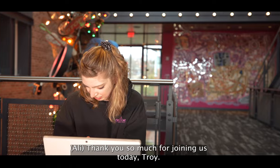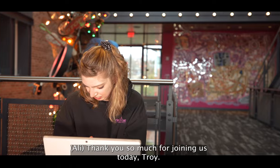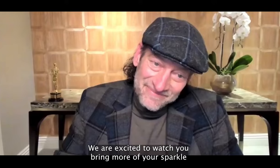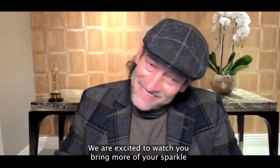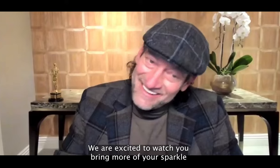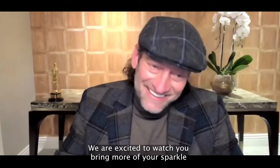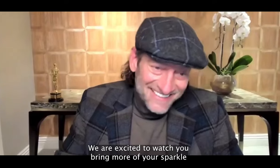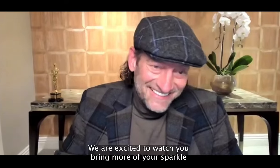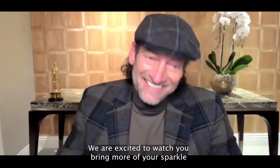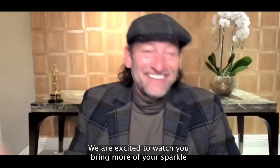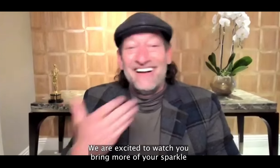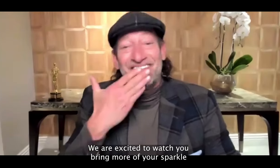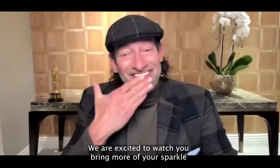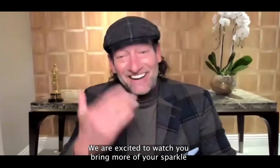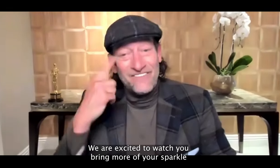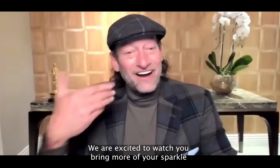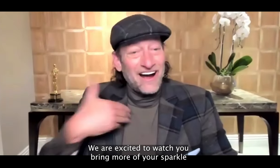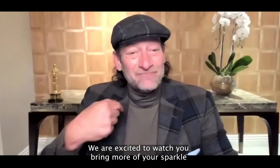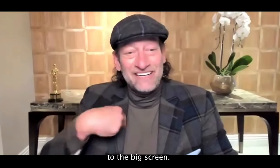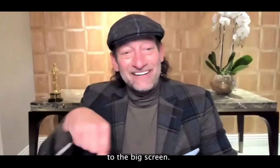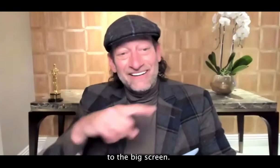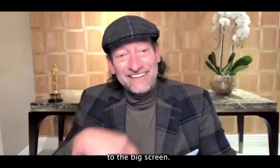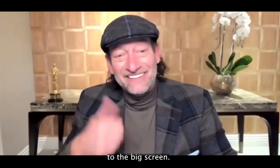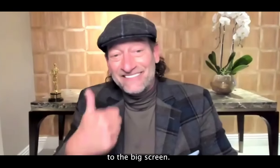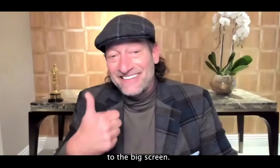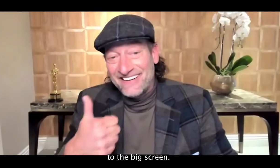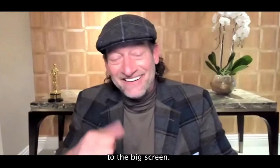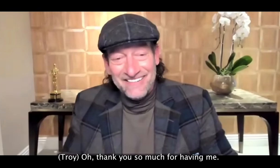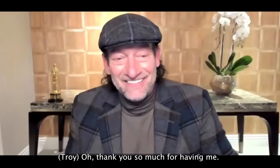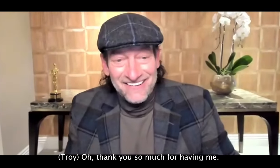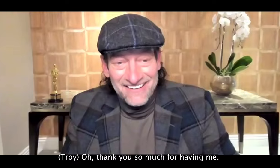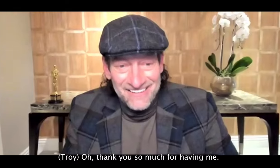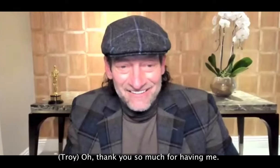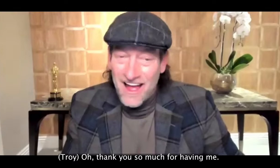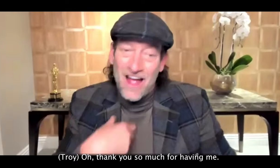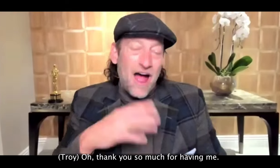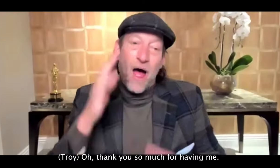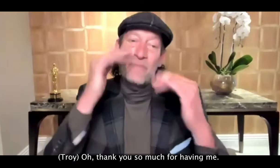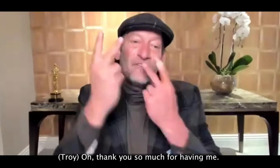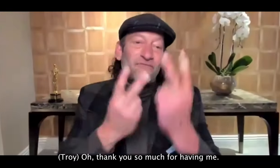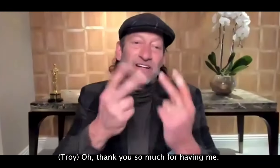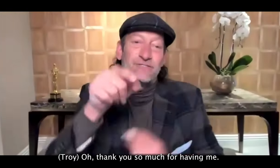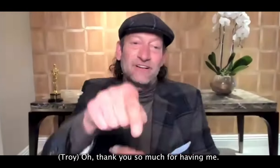Thank you so much for joining us today, Troy. We are excited to watch you bring more of your sparkle to the big screen. Oh, thank you